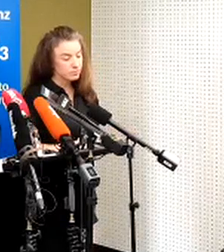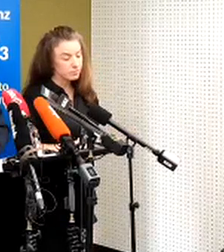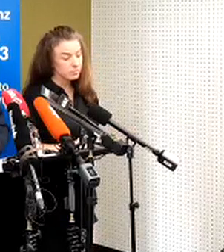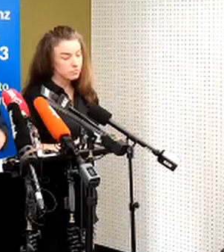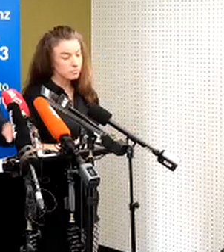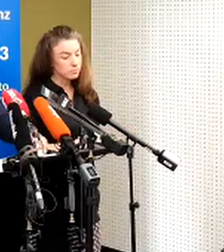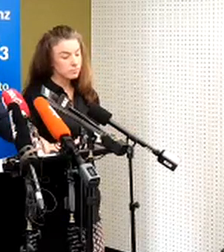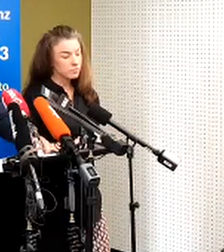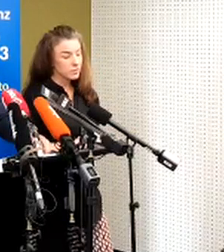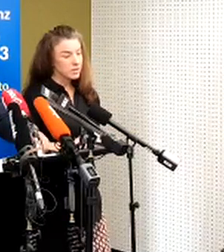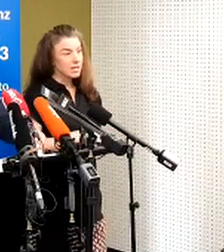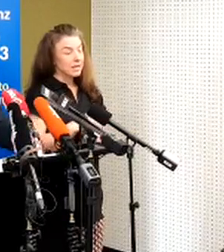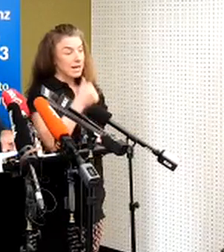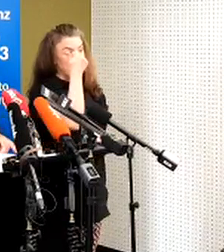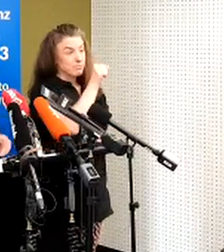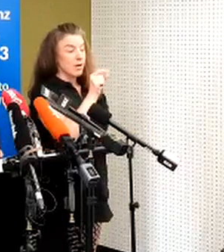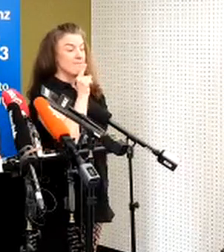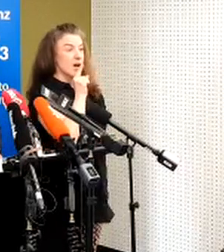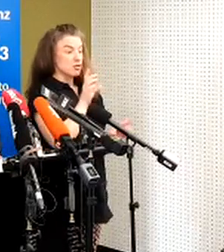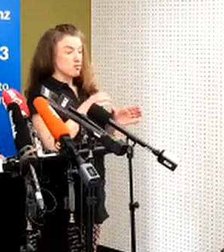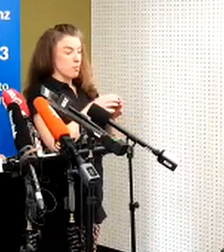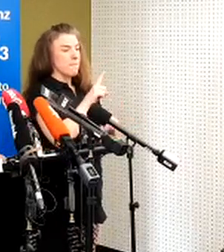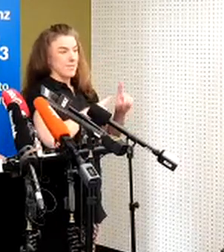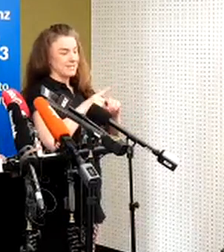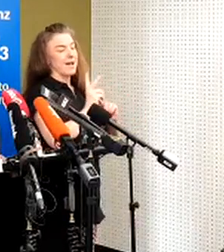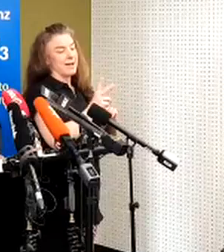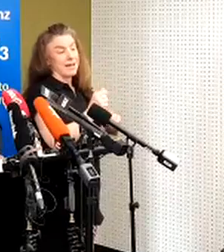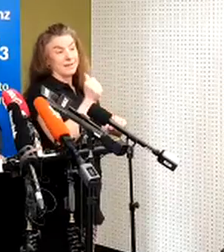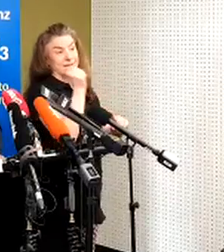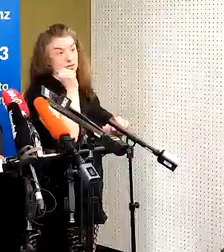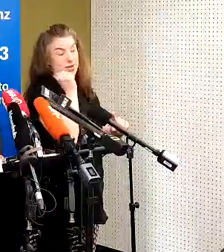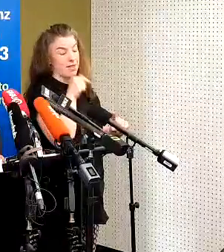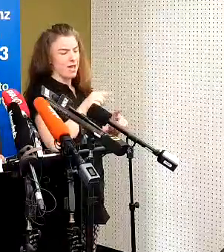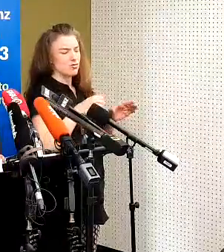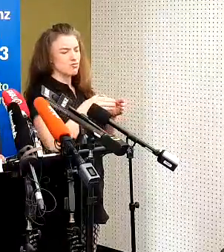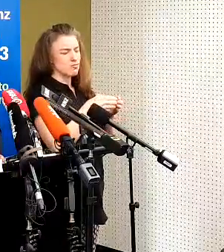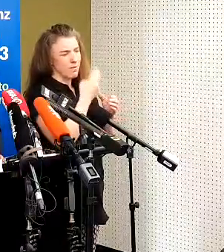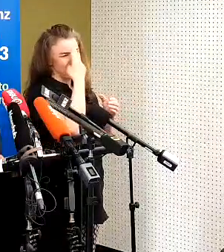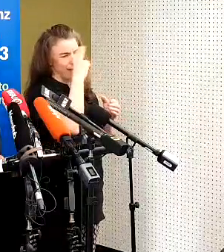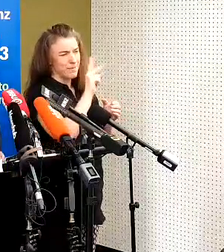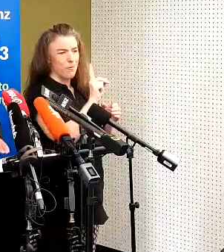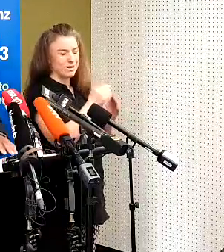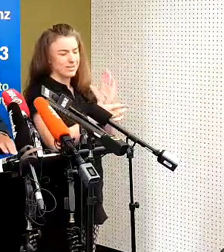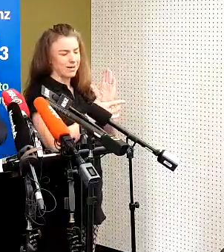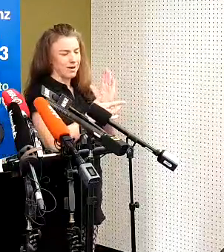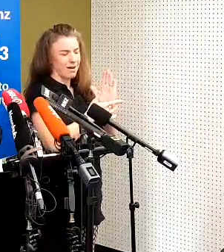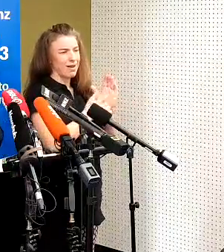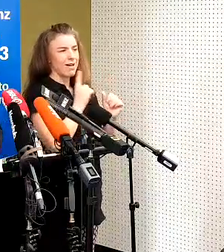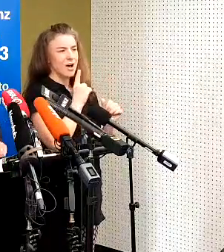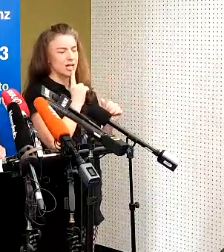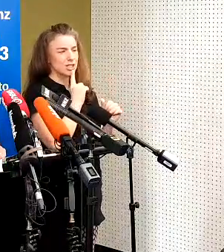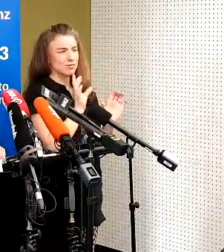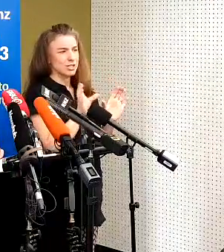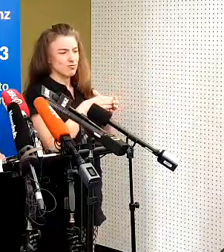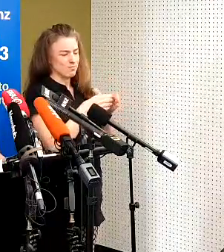In terms of expert advice, our expert advisory group met again yesterday. That group, which is called the Technical Advisory Group, or TAG, was